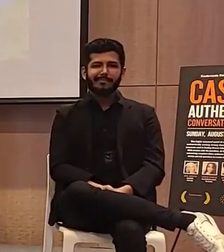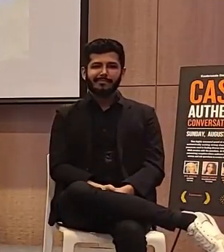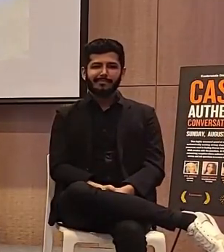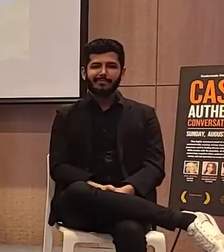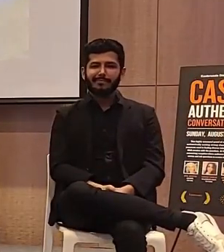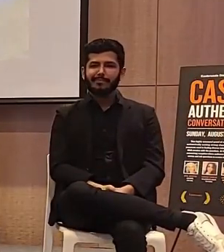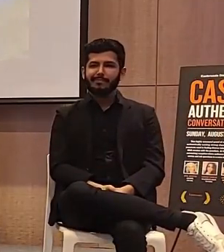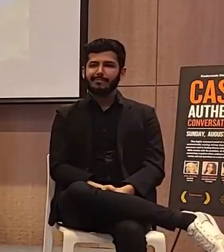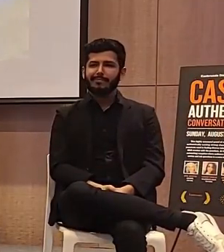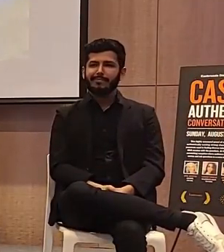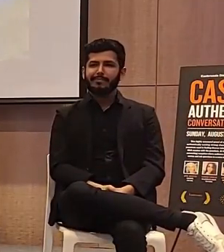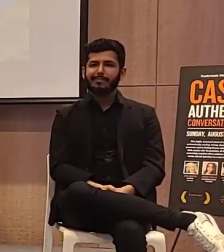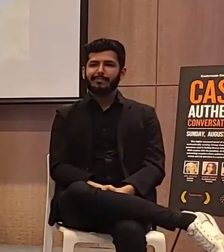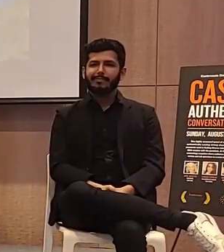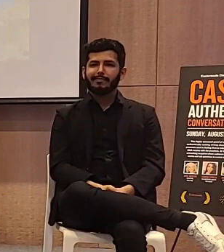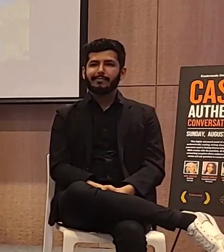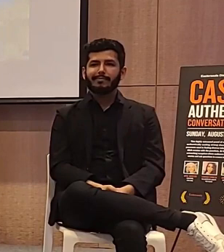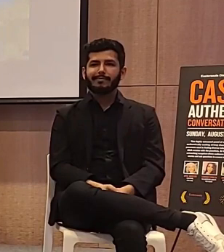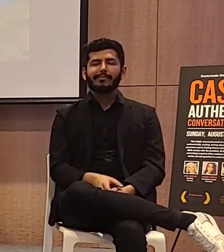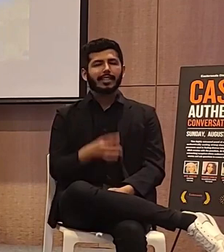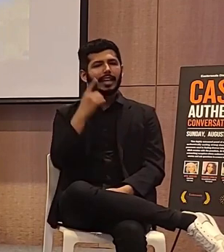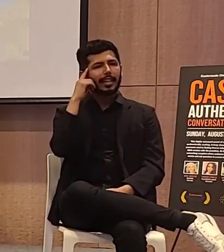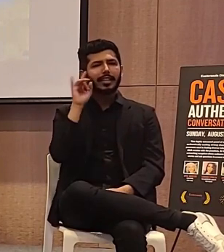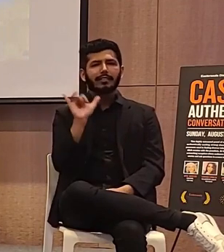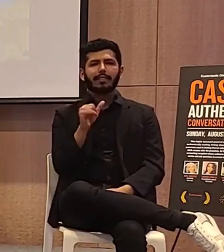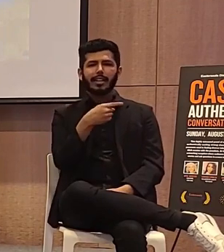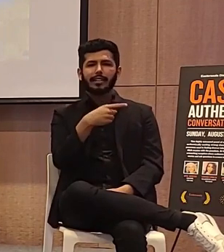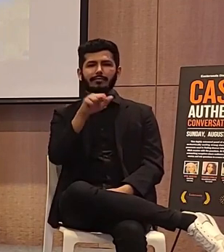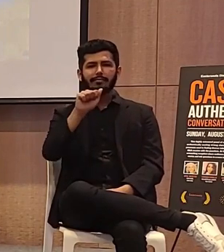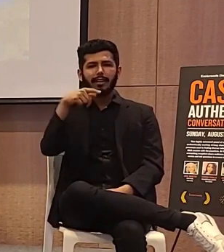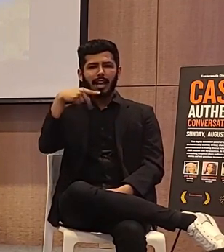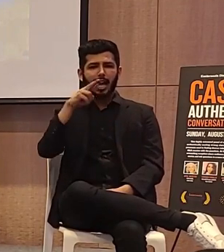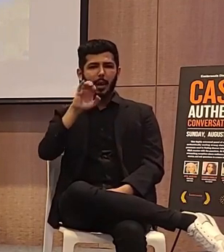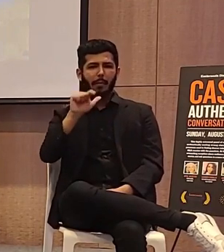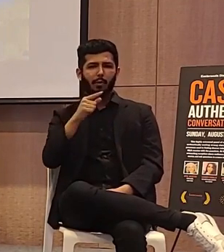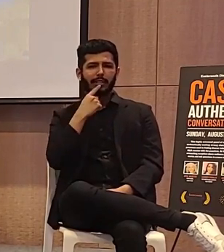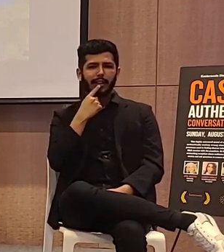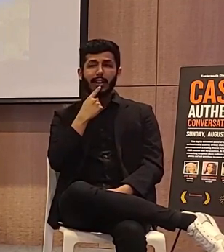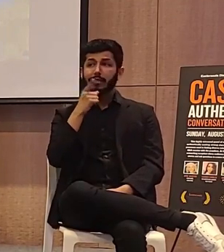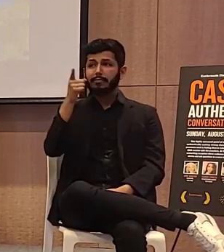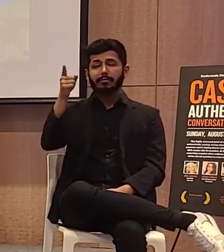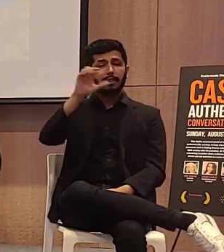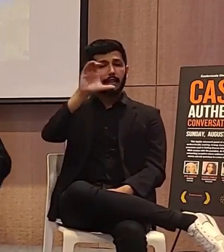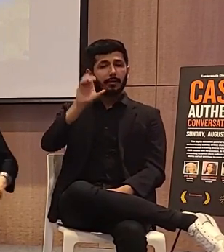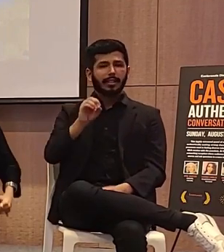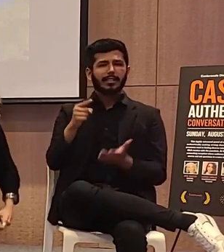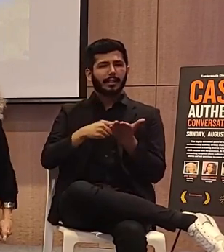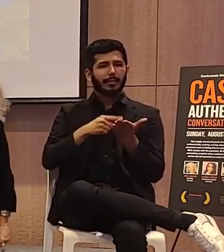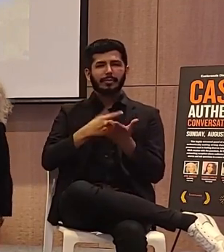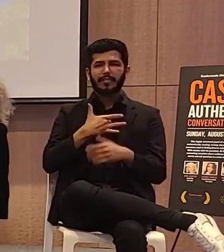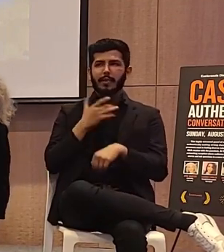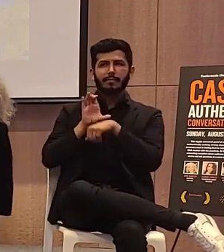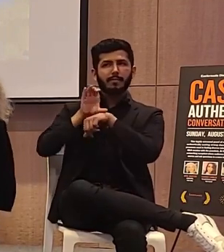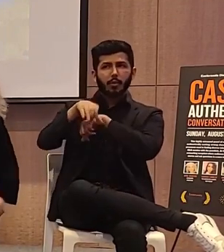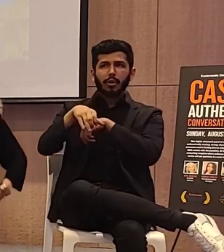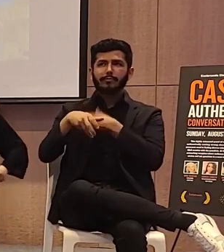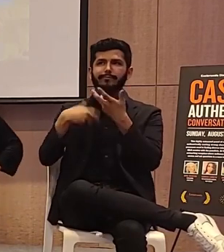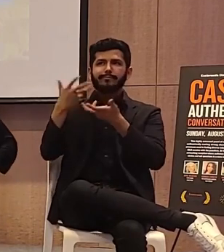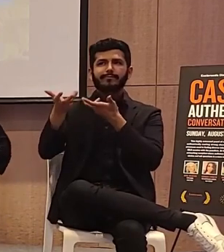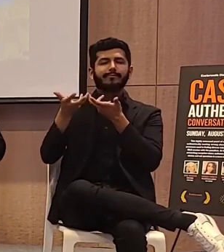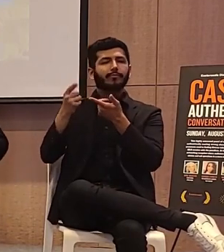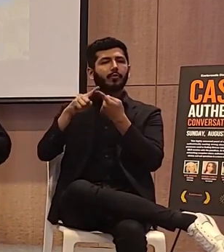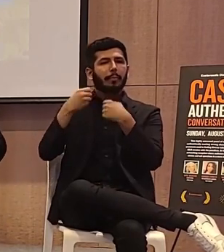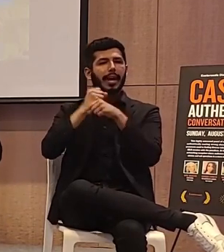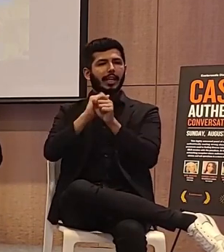I think that, as April pointed out, it's possible these companies are at times feeling compelled to make these changes, but they're making the changes.